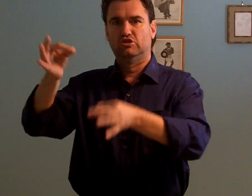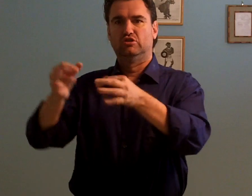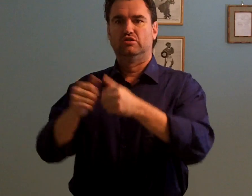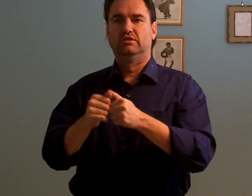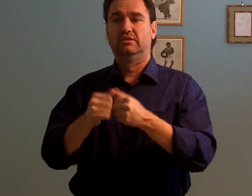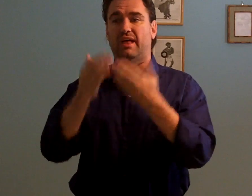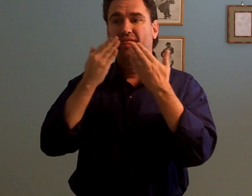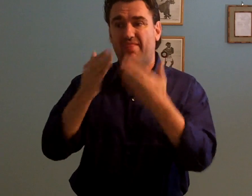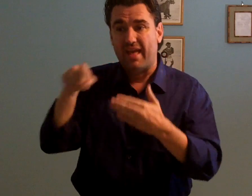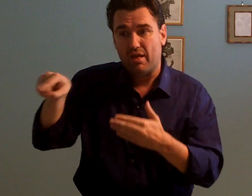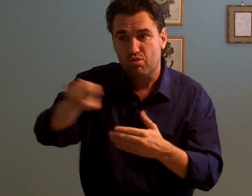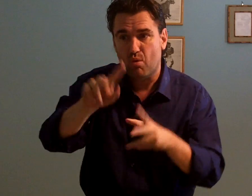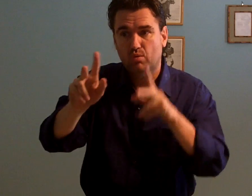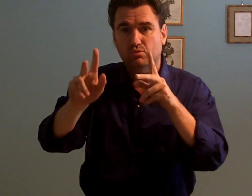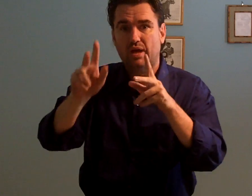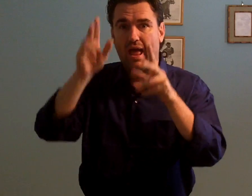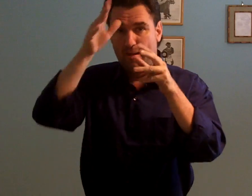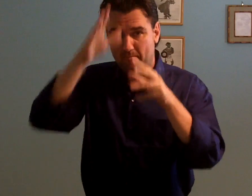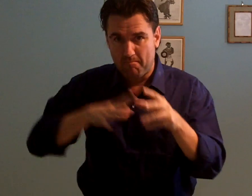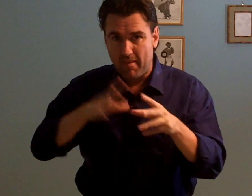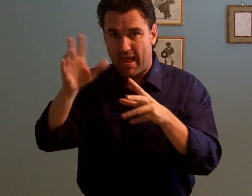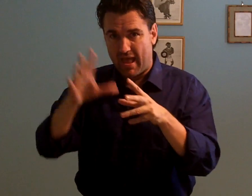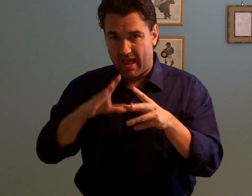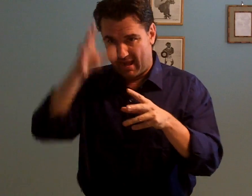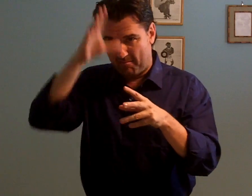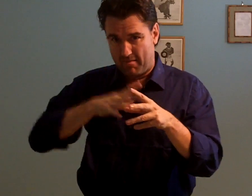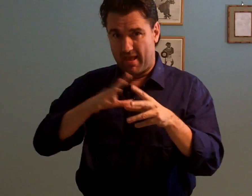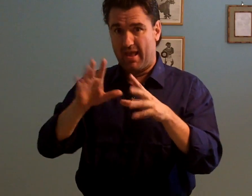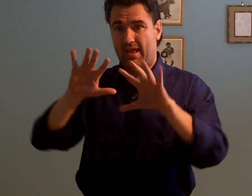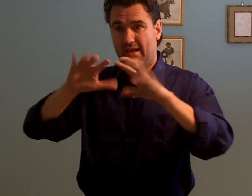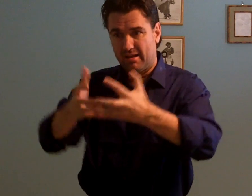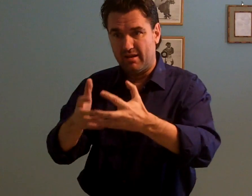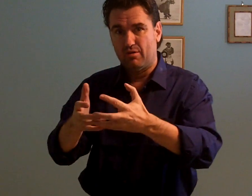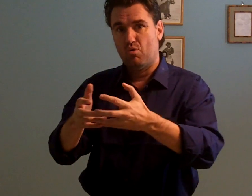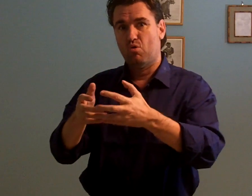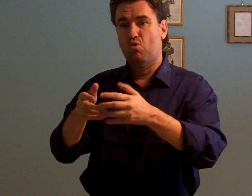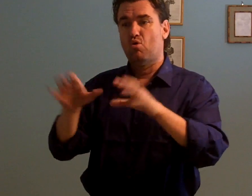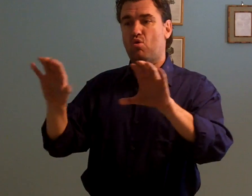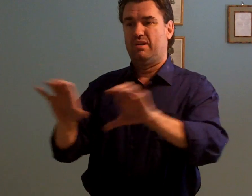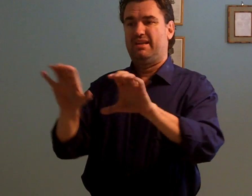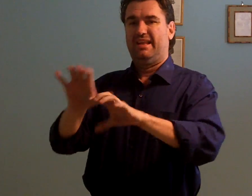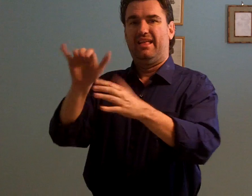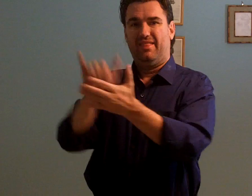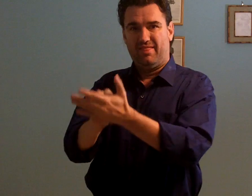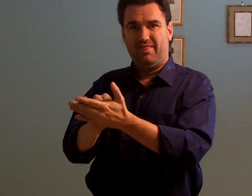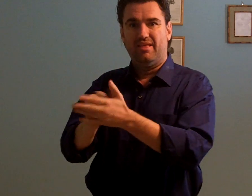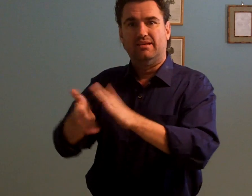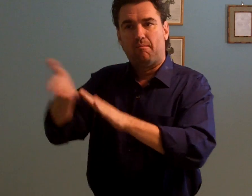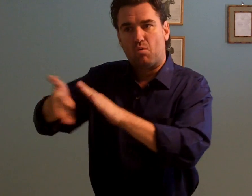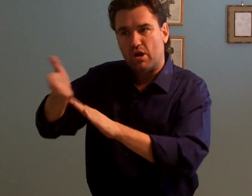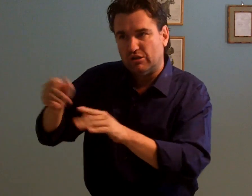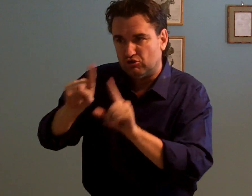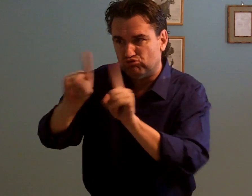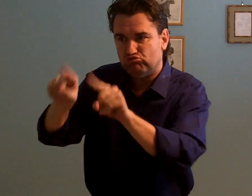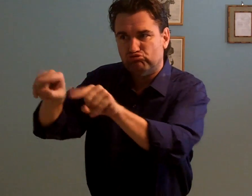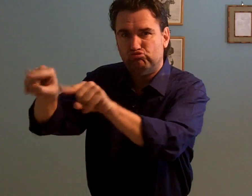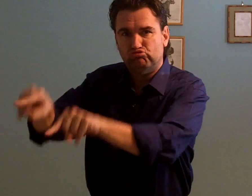they exemplify the professionalism, patriotism, and unparalleled courage of those who serve our country. And they are part